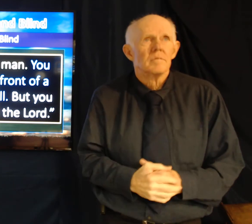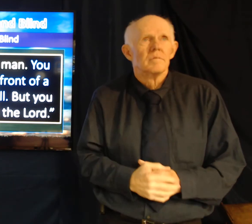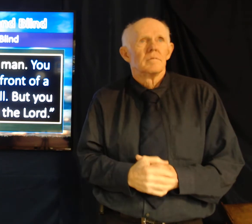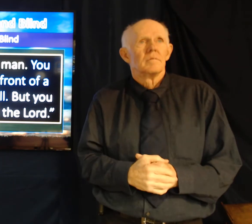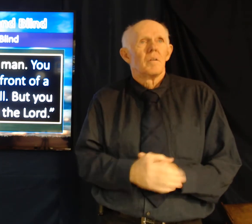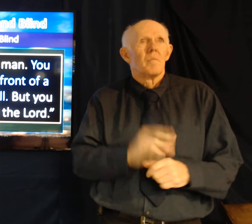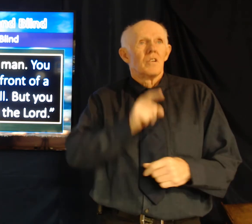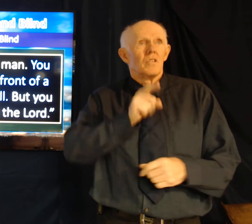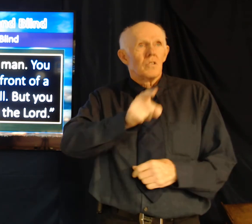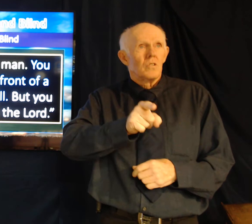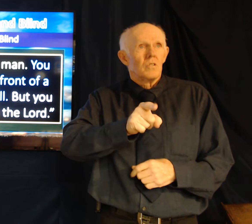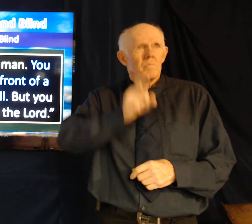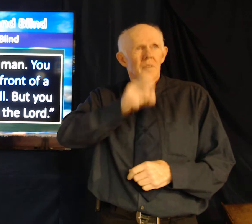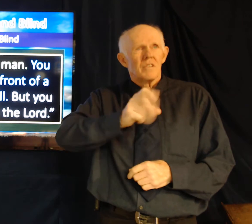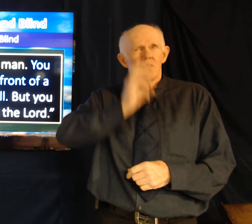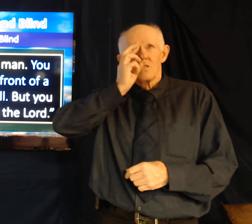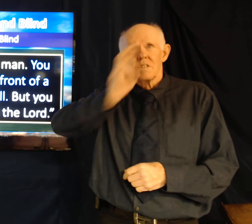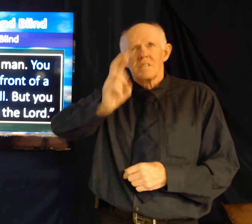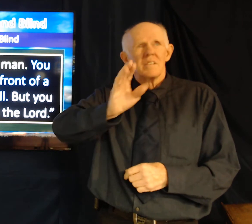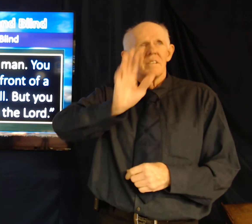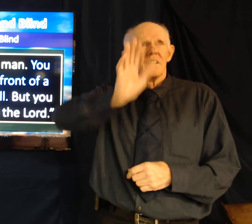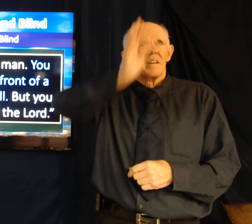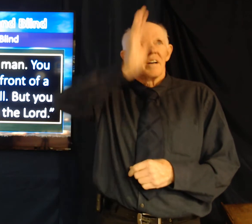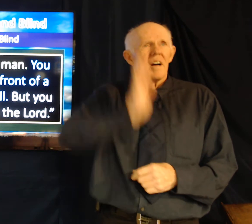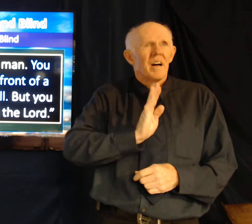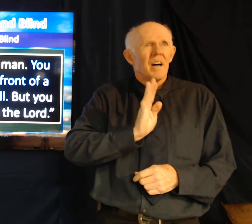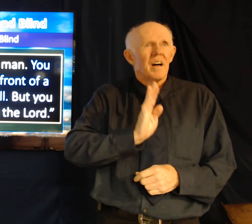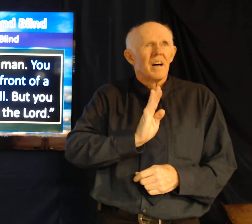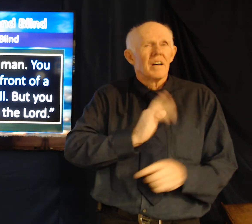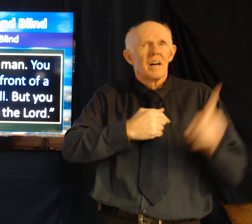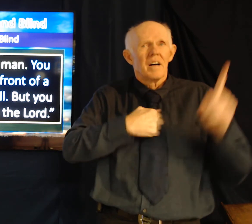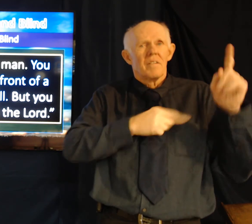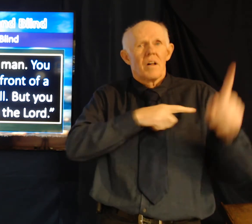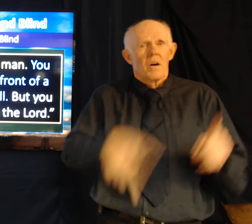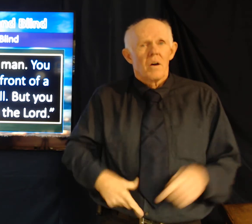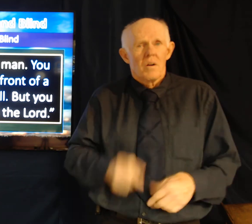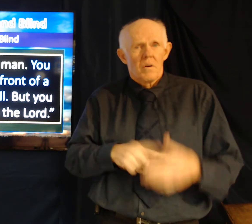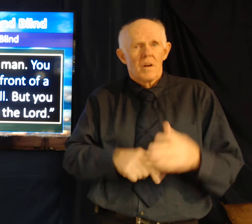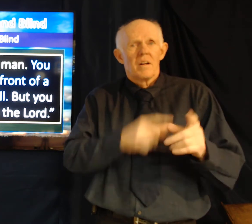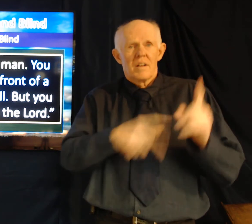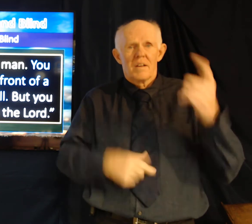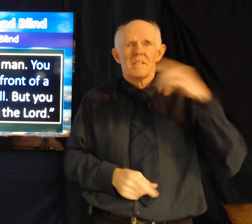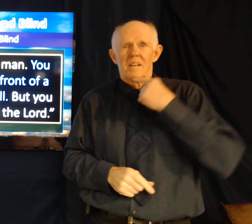fall. But you must respect your God. I am the Lord.